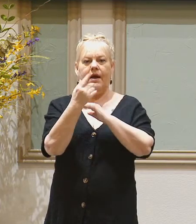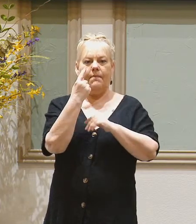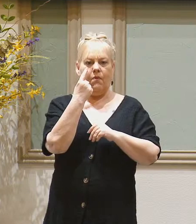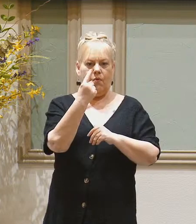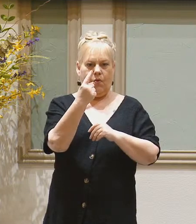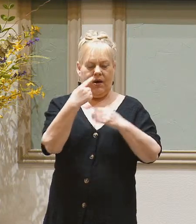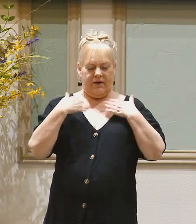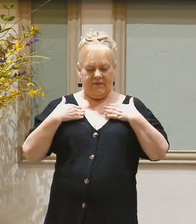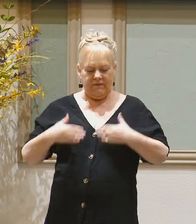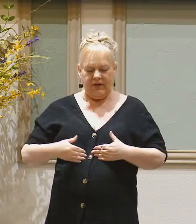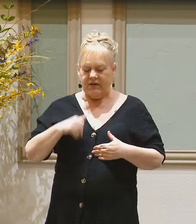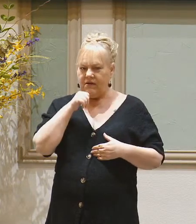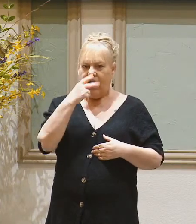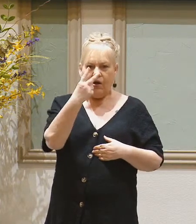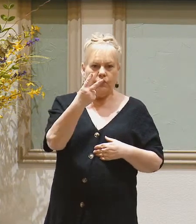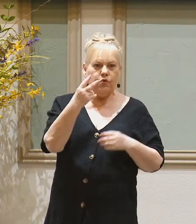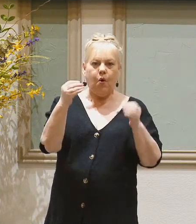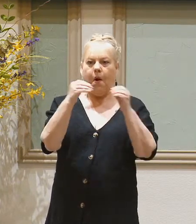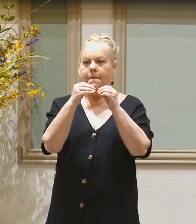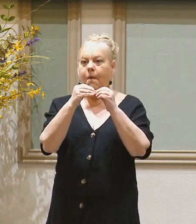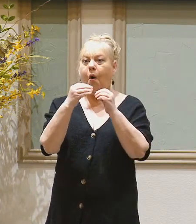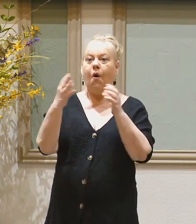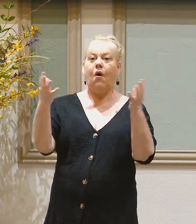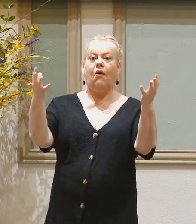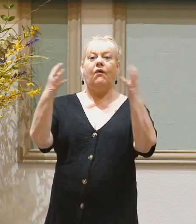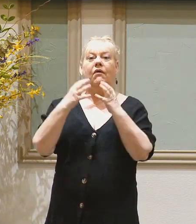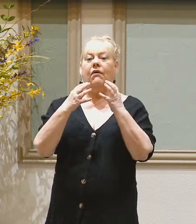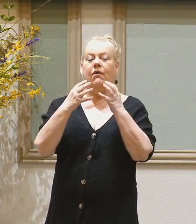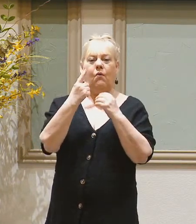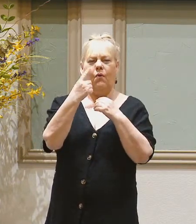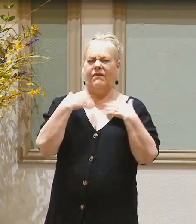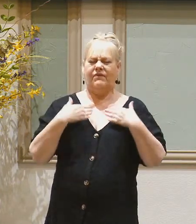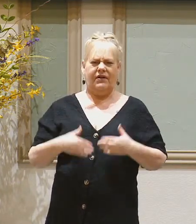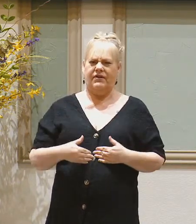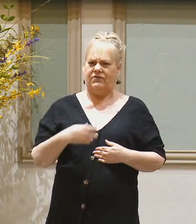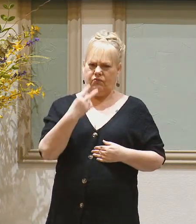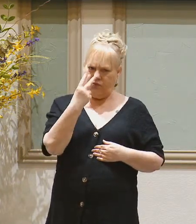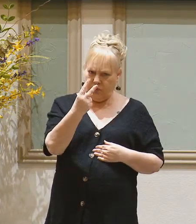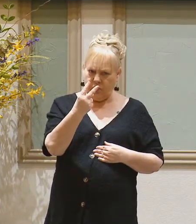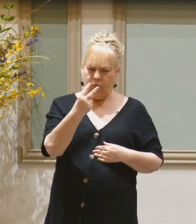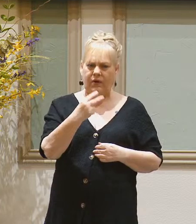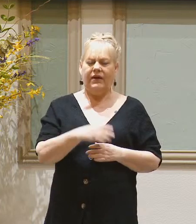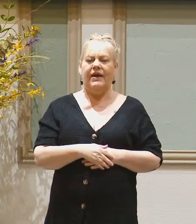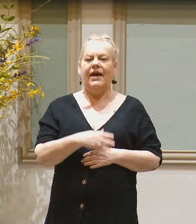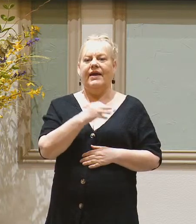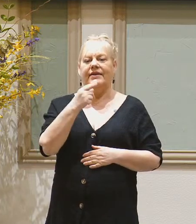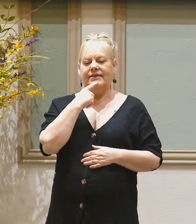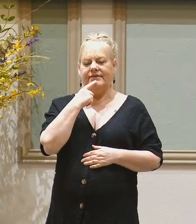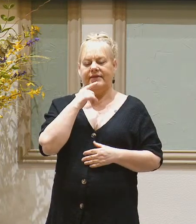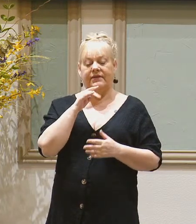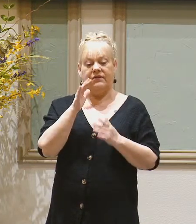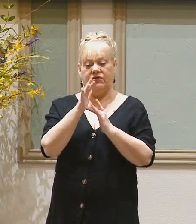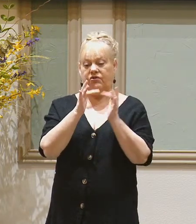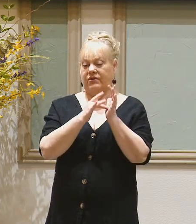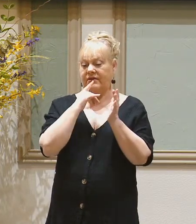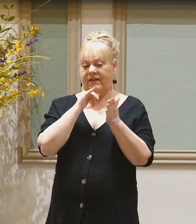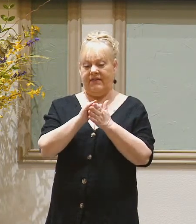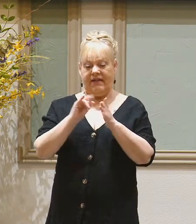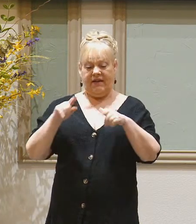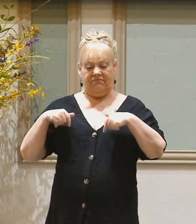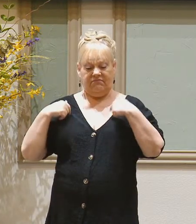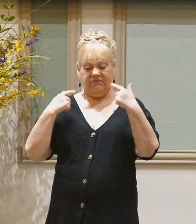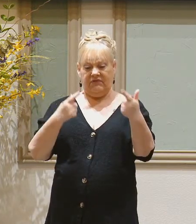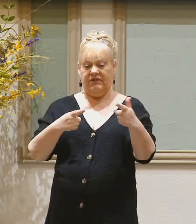one flesh," not 2 or more become one flesh. And Jesus says, it's been this way since the